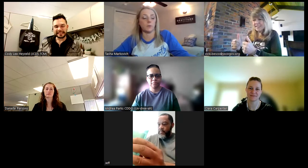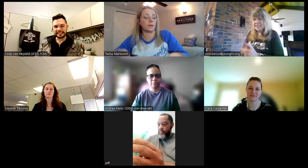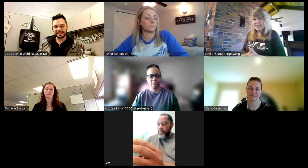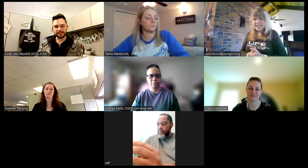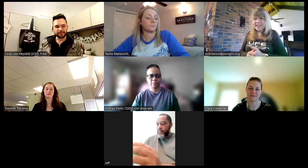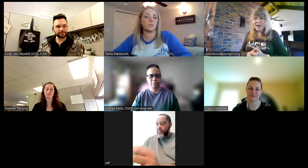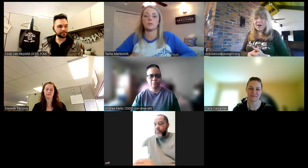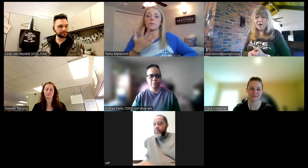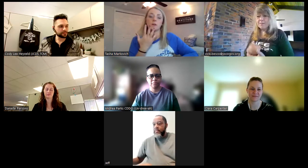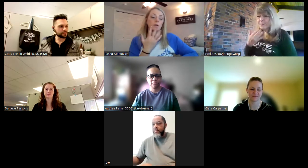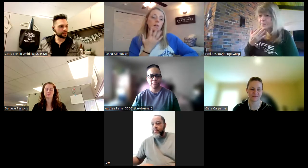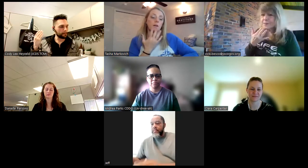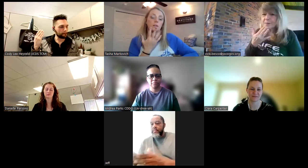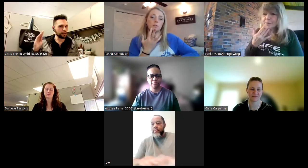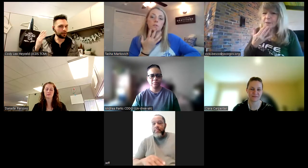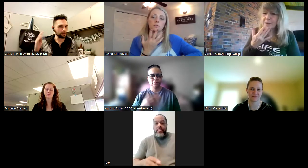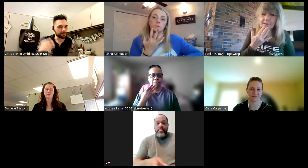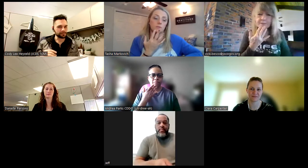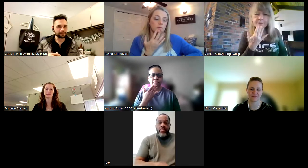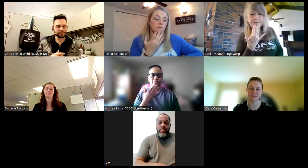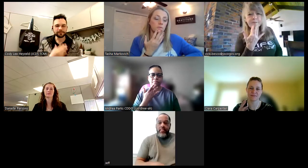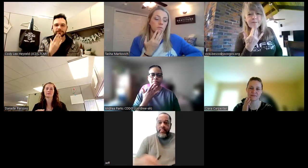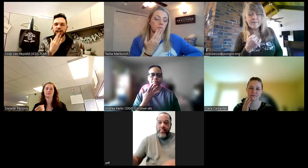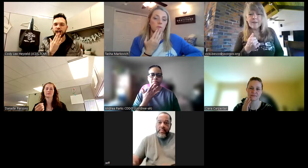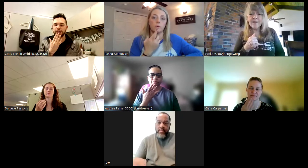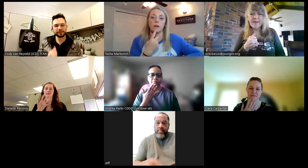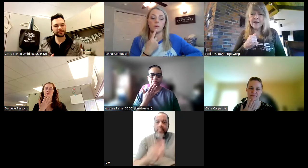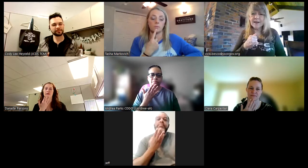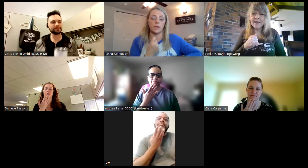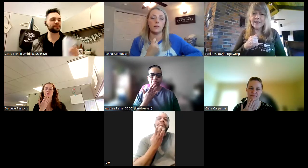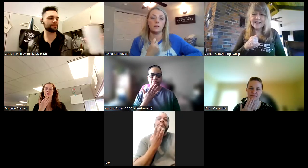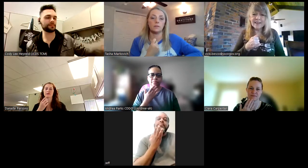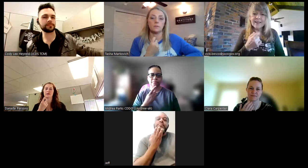quick. Okay. So we've got colors. We got red.